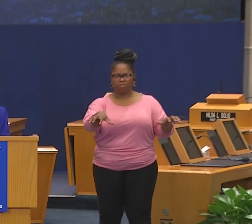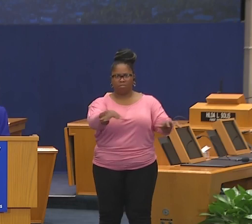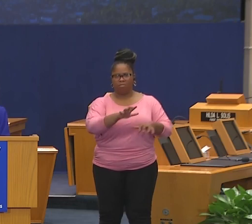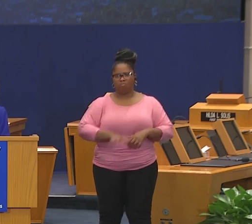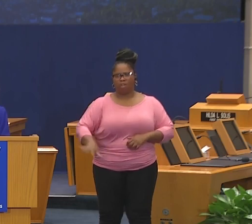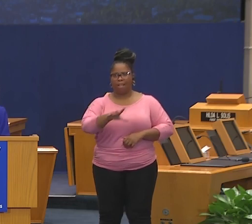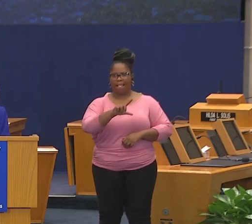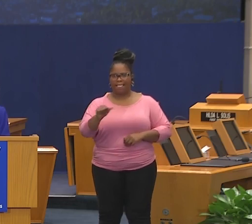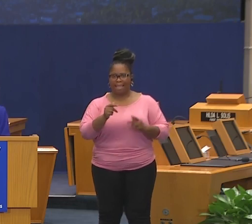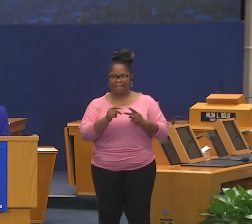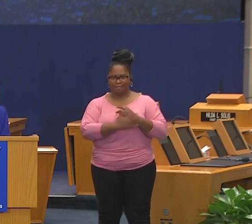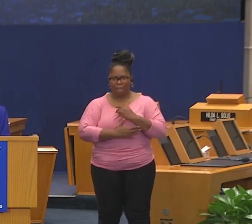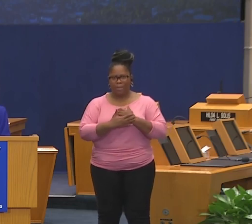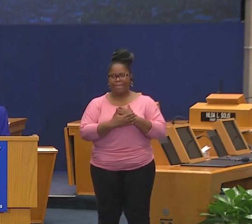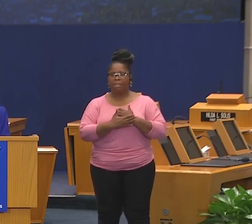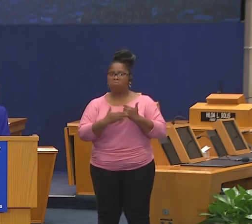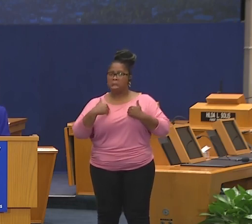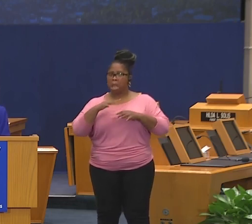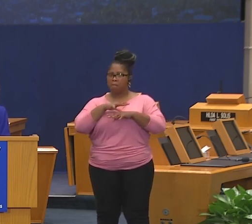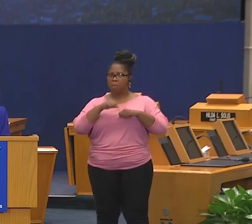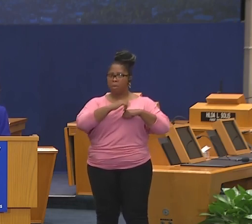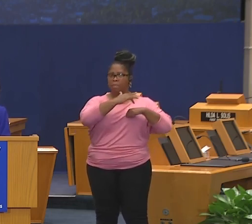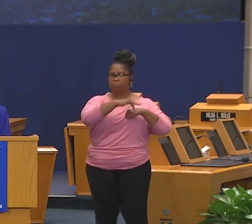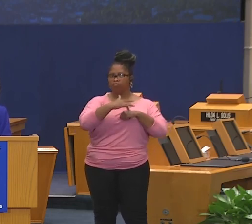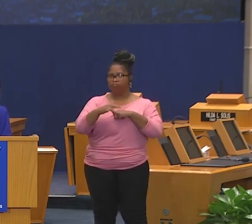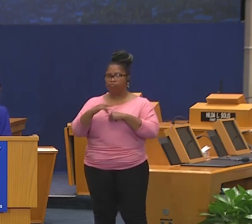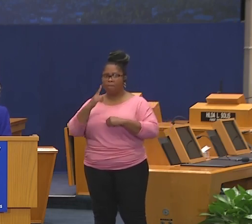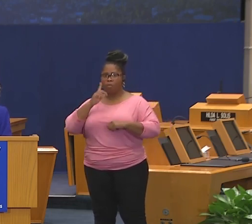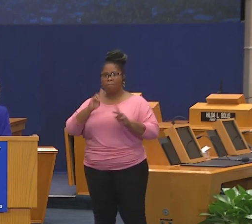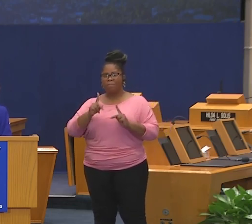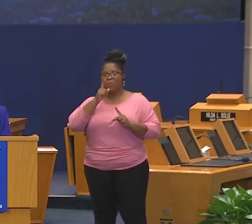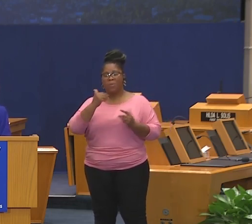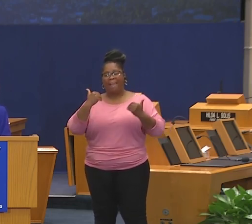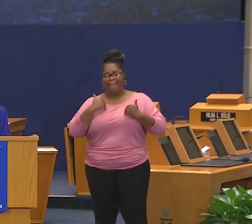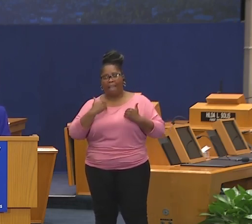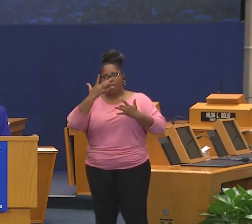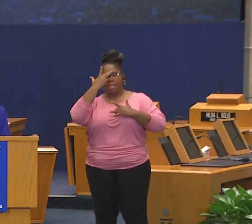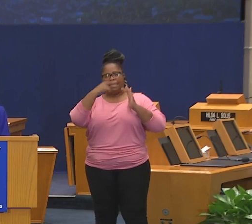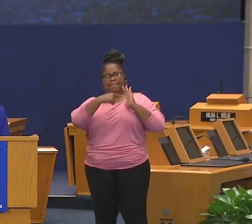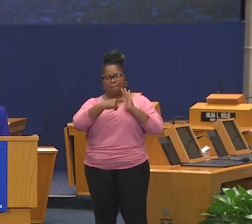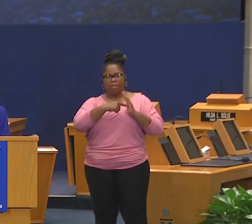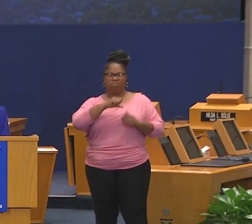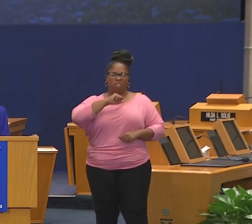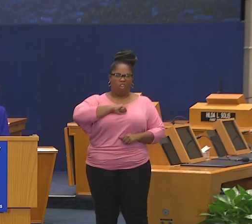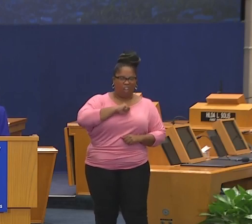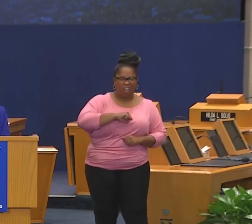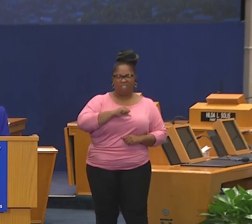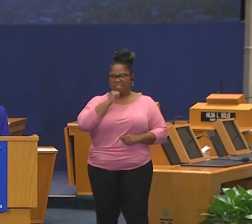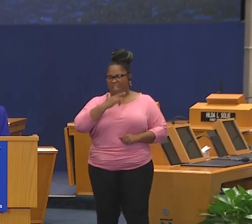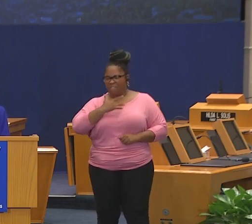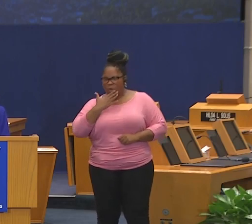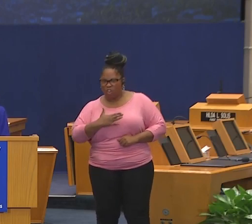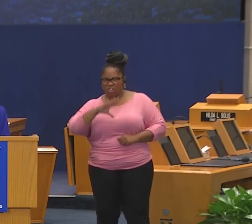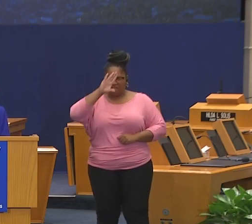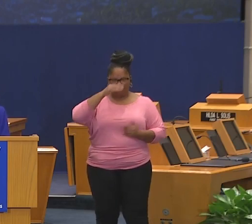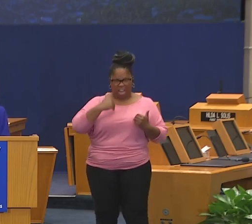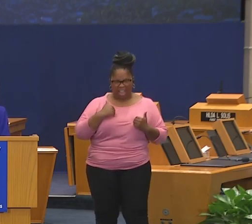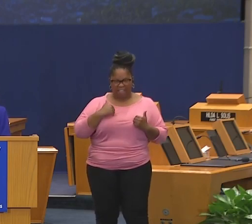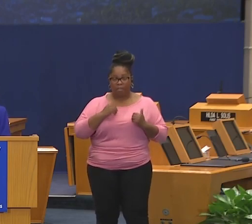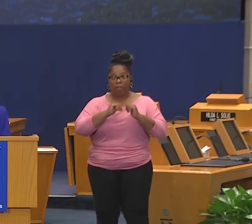these sites have appointment slots that are available for people with symptoms who need to get tested. So please go to